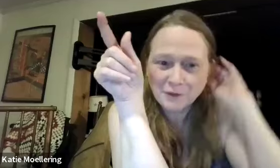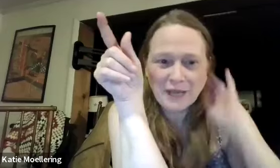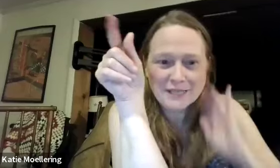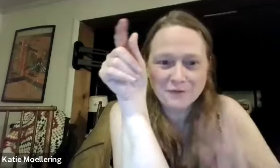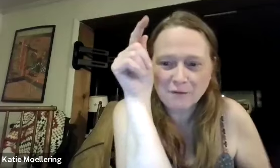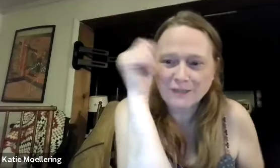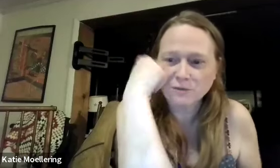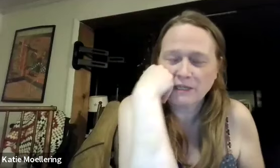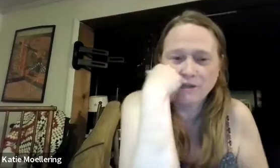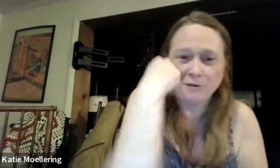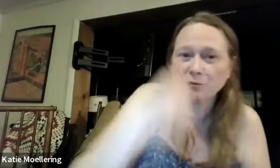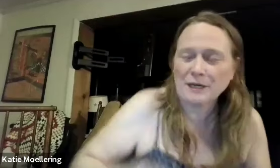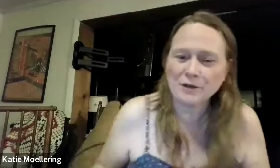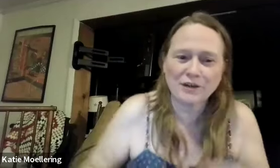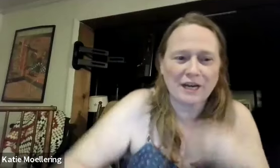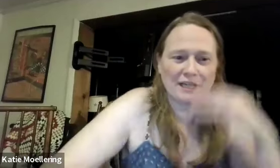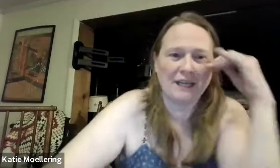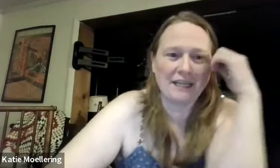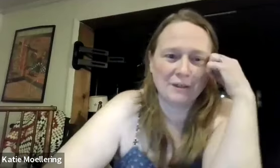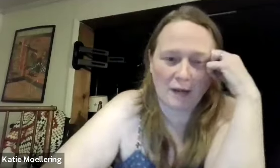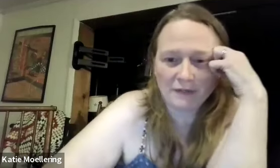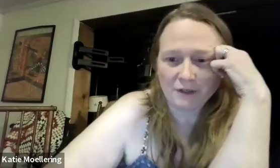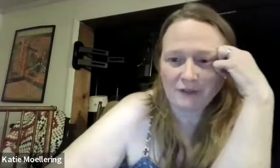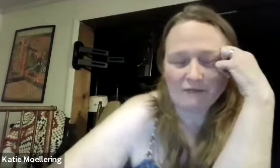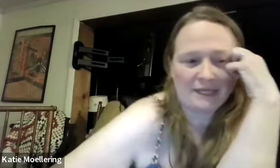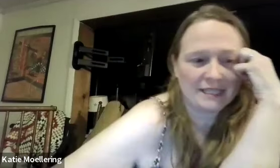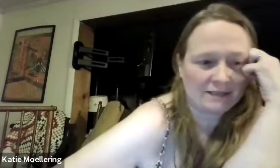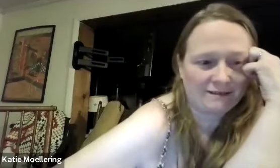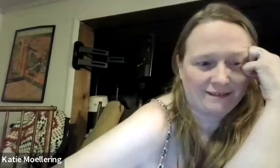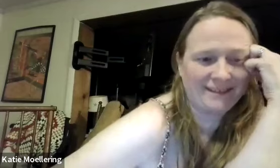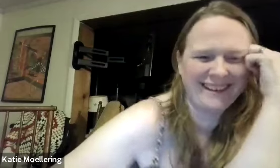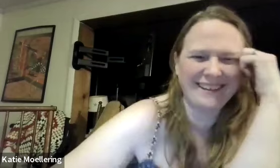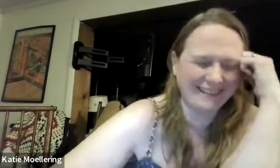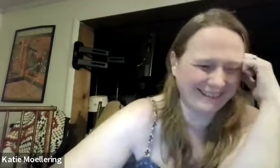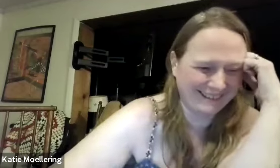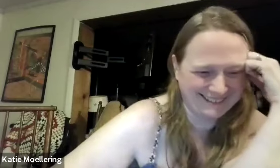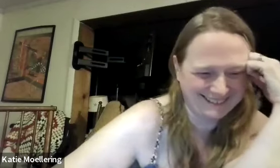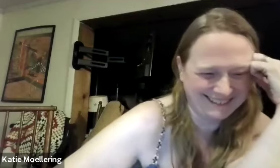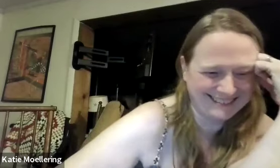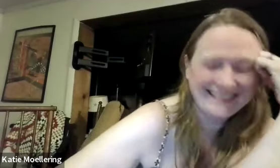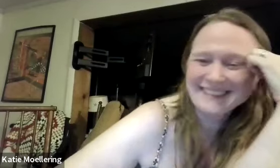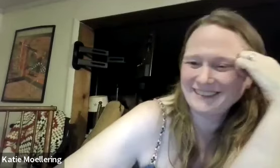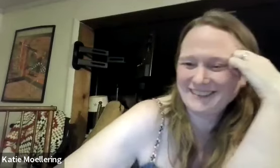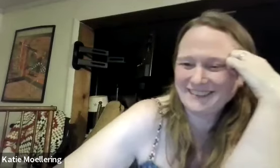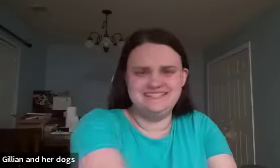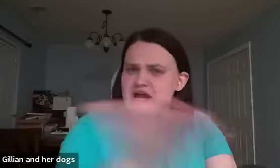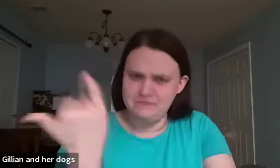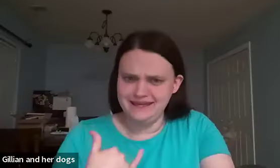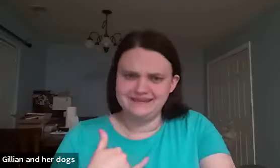through class for 8 weeks with you, we know you're not going to like interrupt every 5 minutes, and exactly. So you're welcome we to can come in.